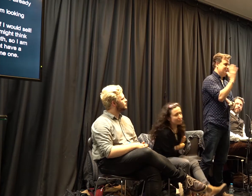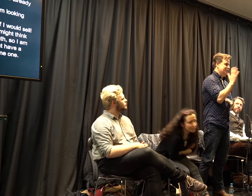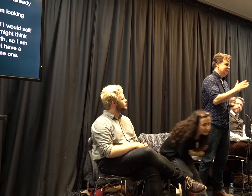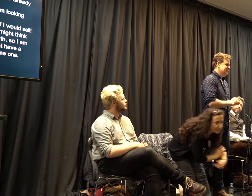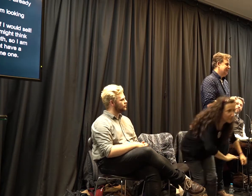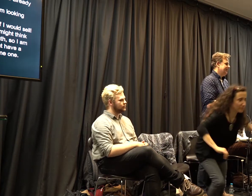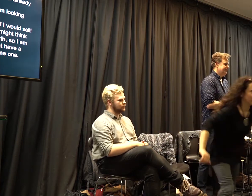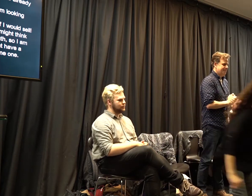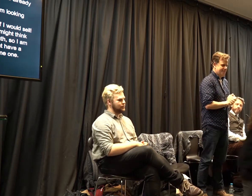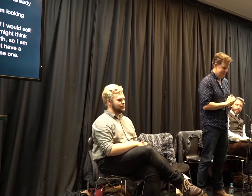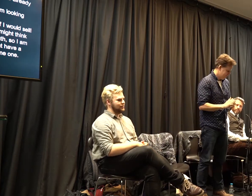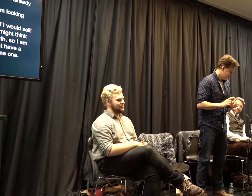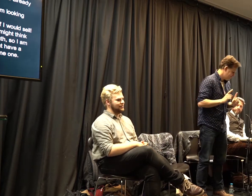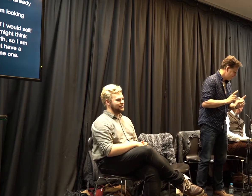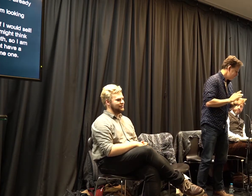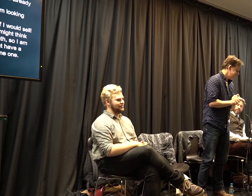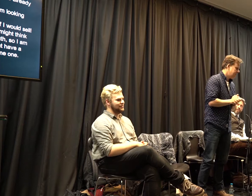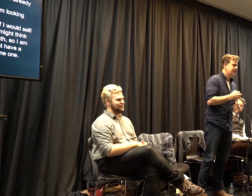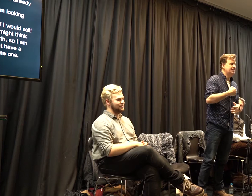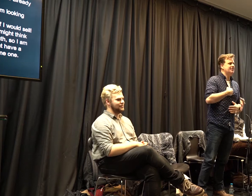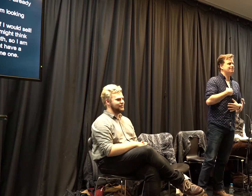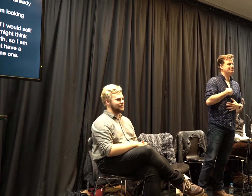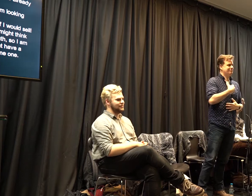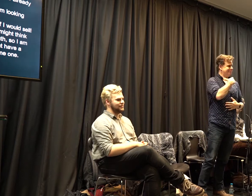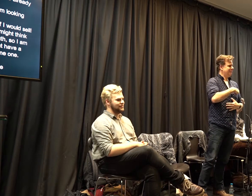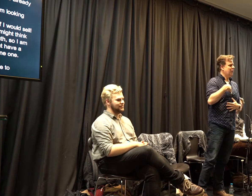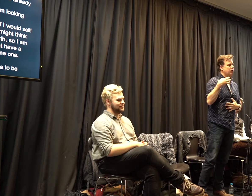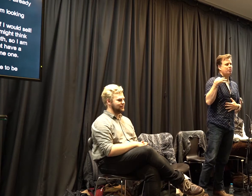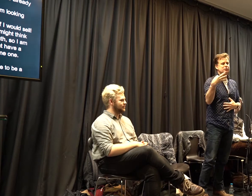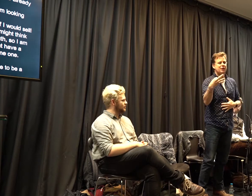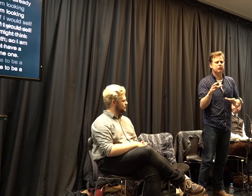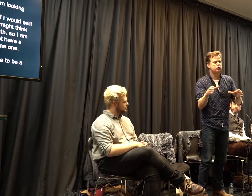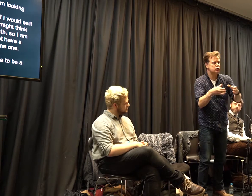Thank you very much for inviting me to be a participant on this panel.